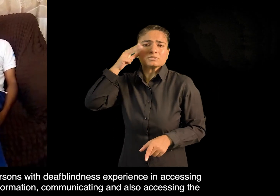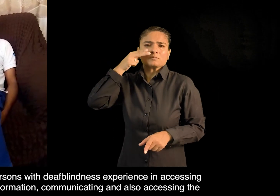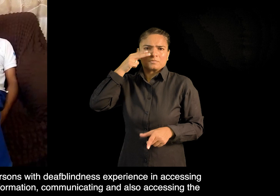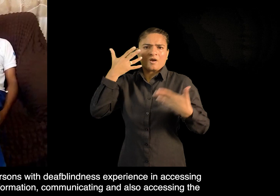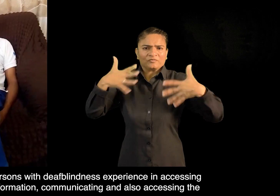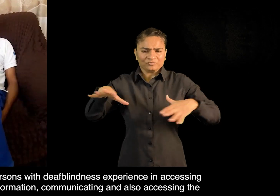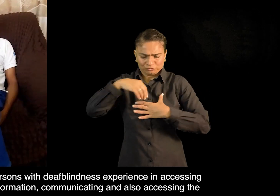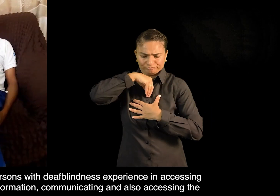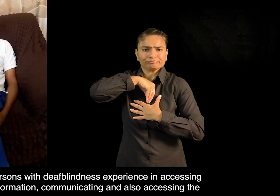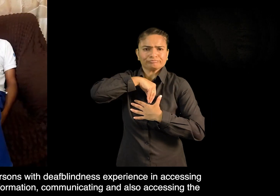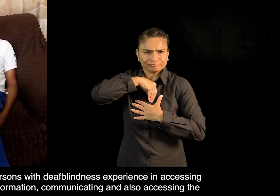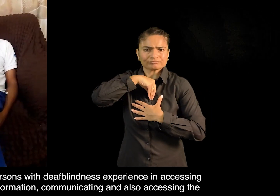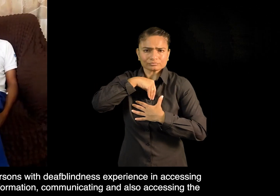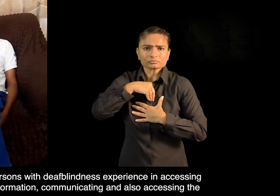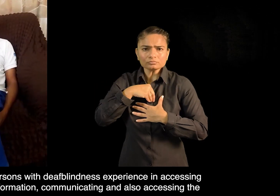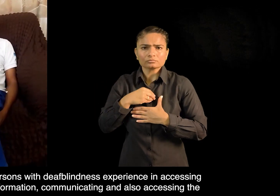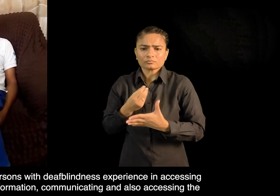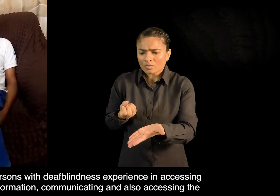persons with deaf blindness